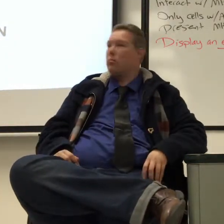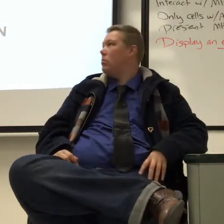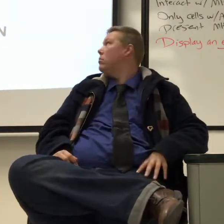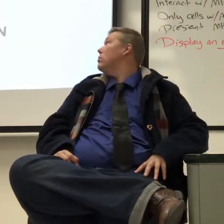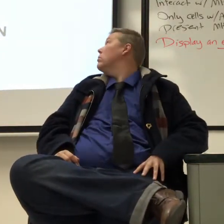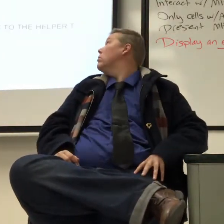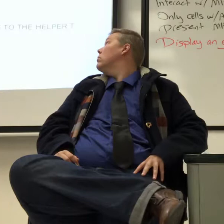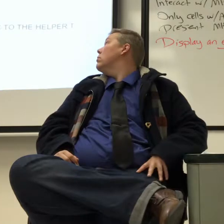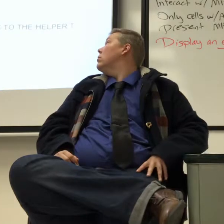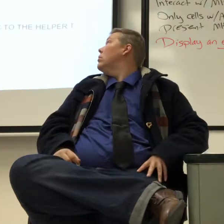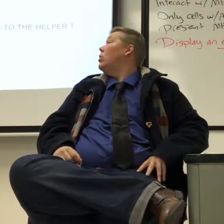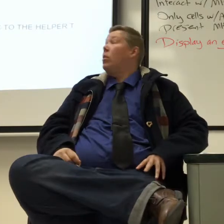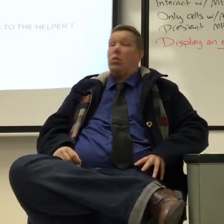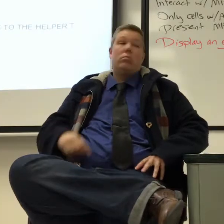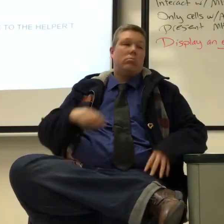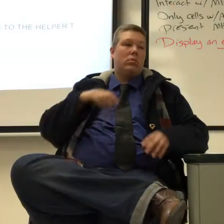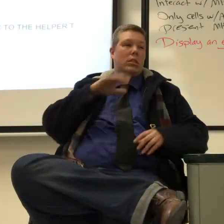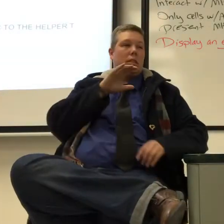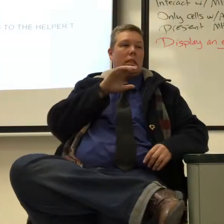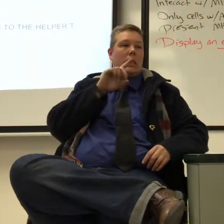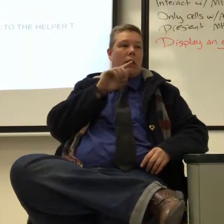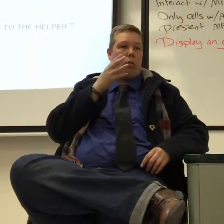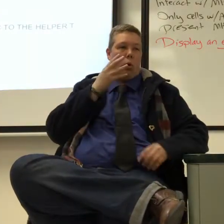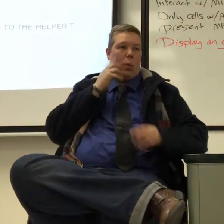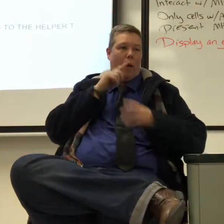in 3 steps.